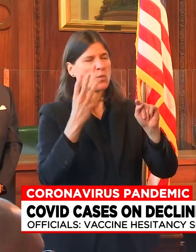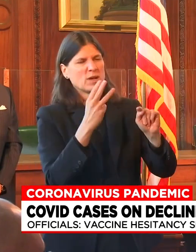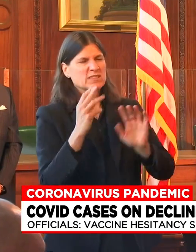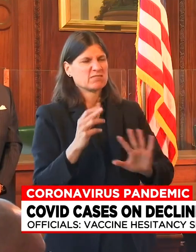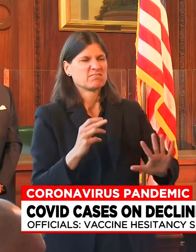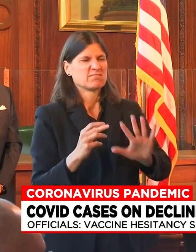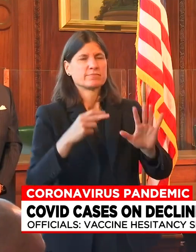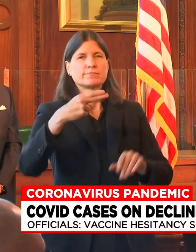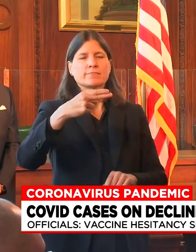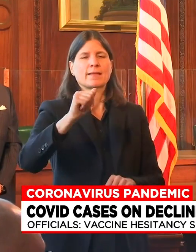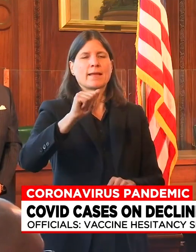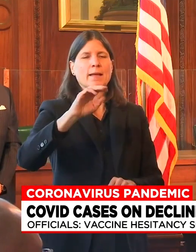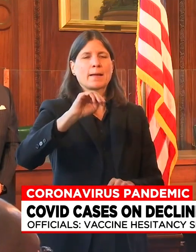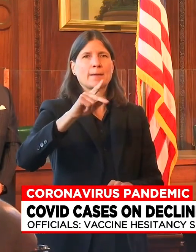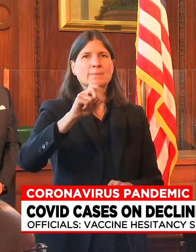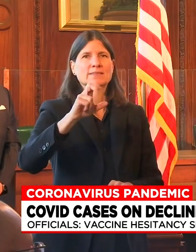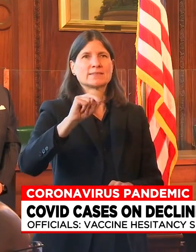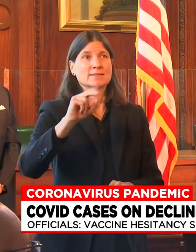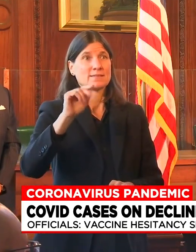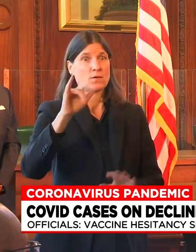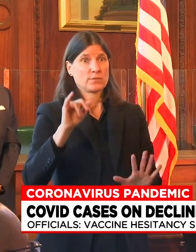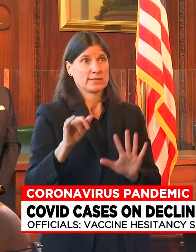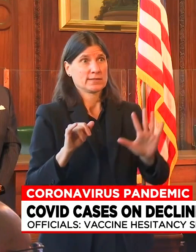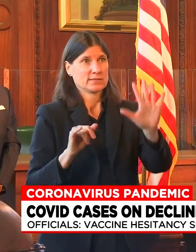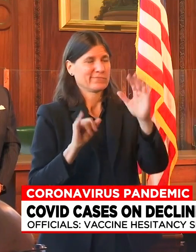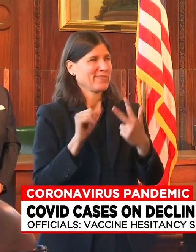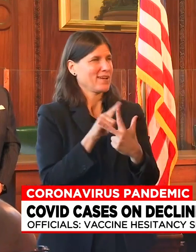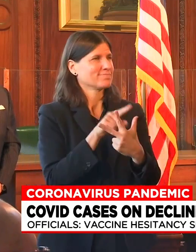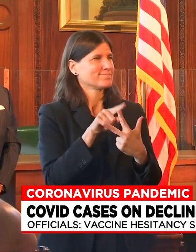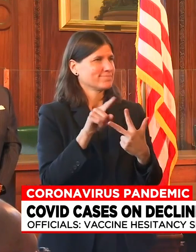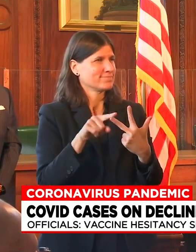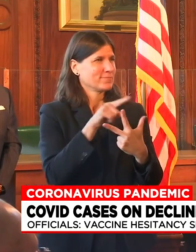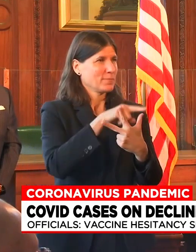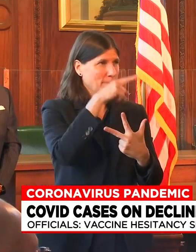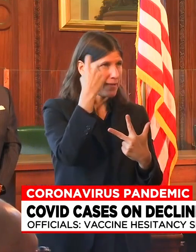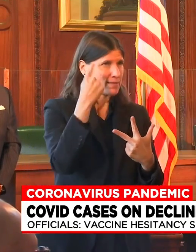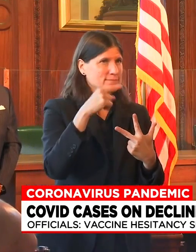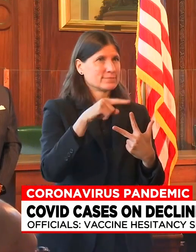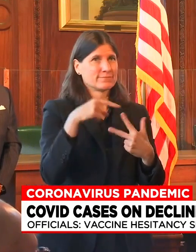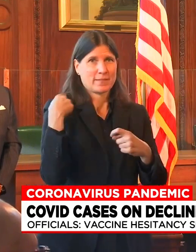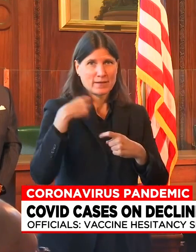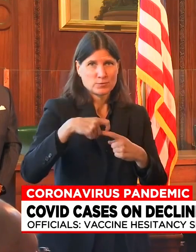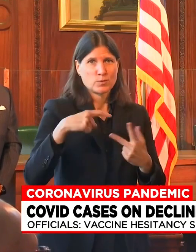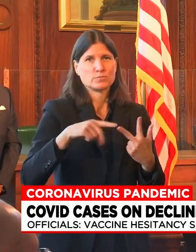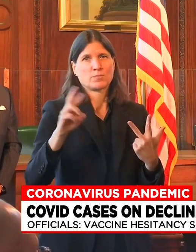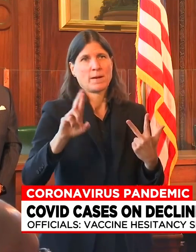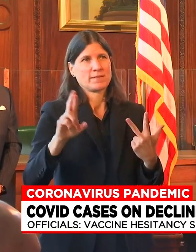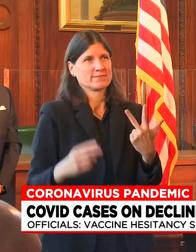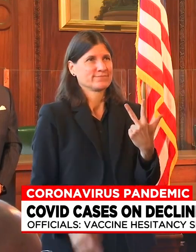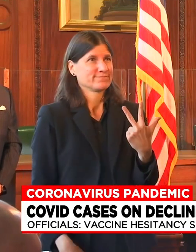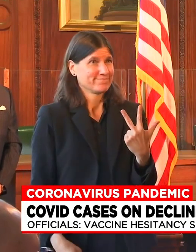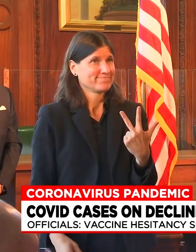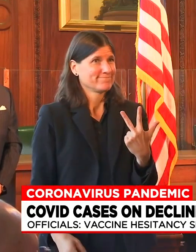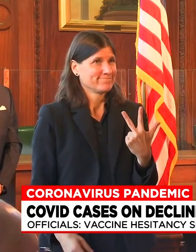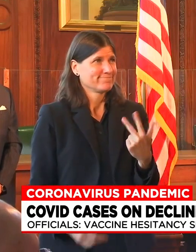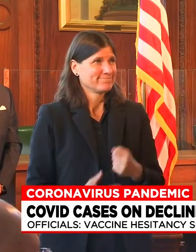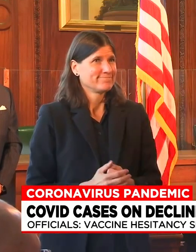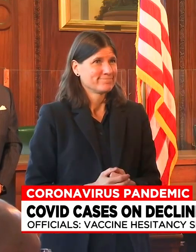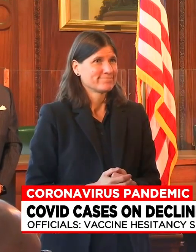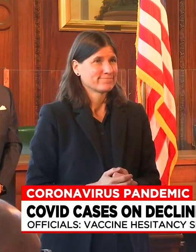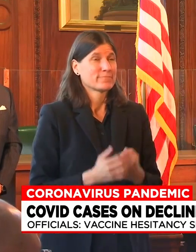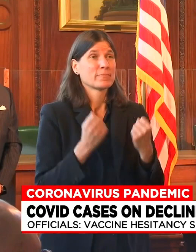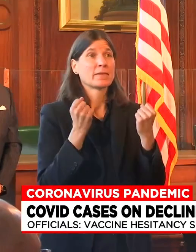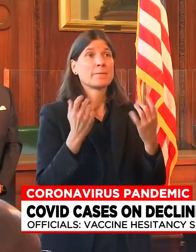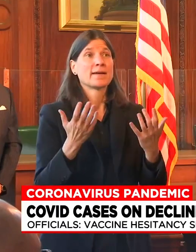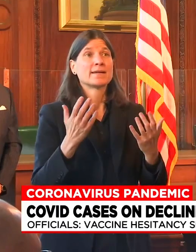the side effect possibilities from voices they trust and consider authentic. All right, so according to Dr. Kerouac as